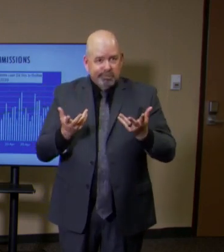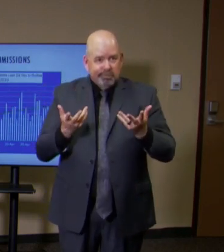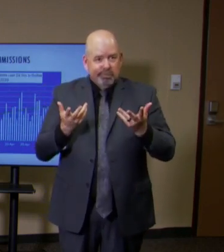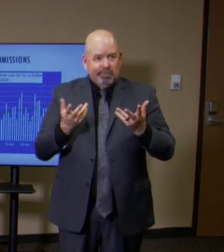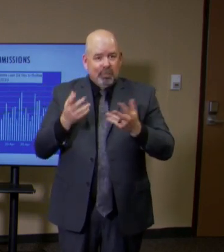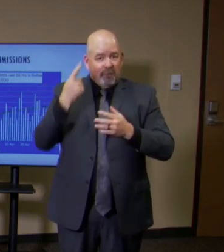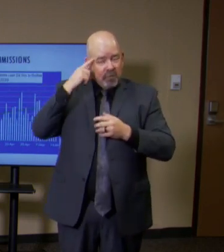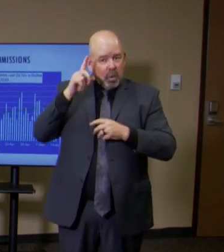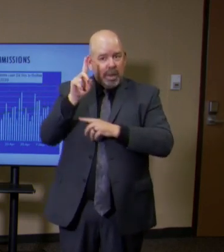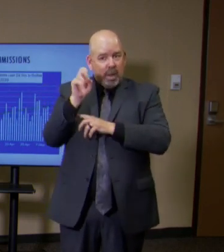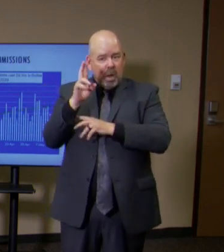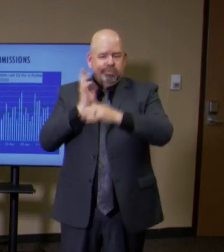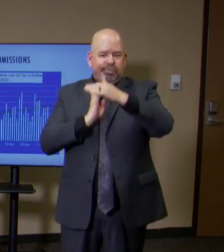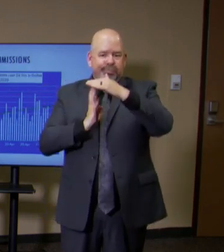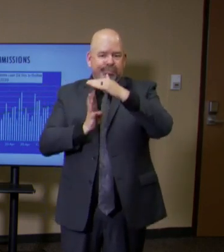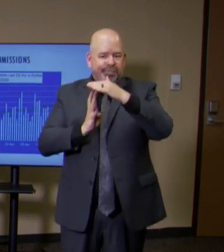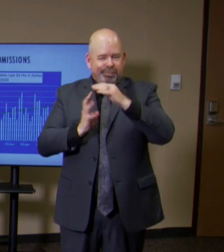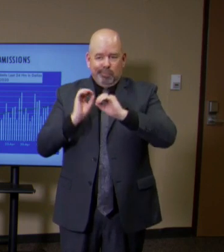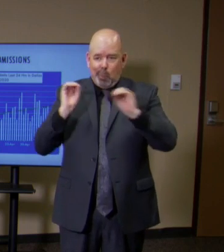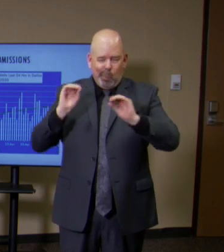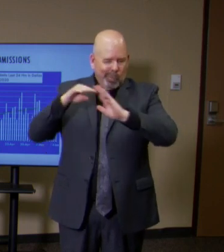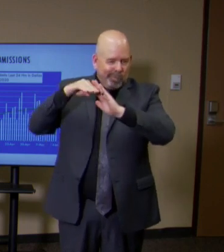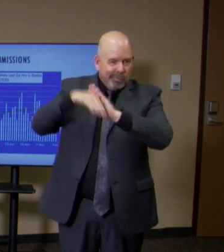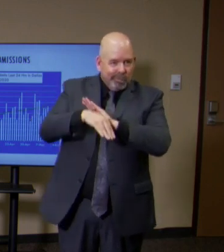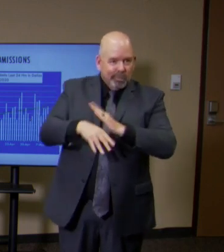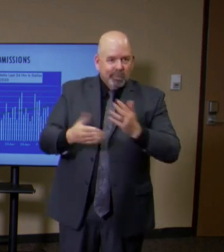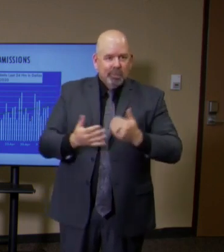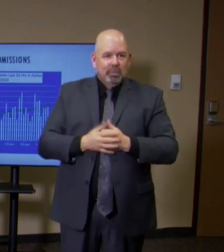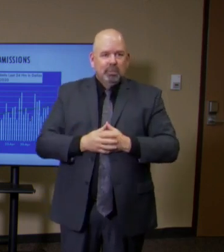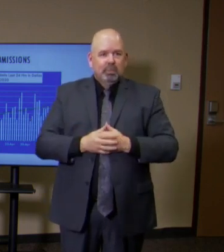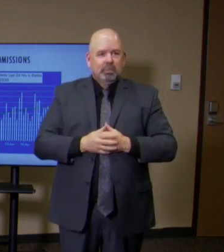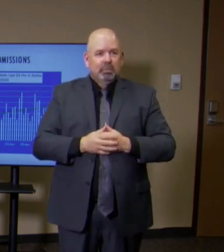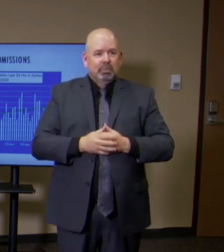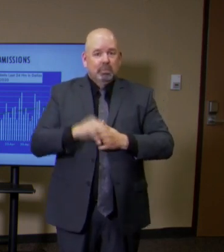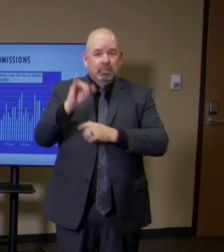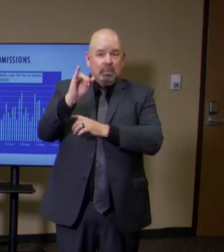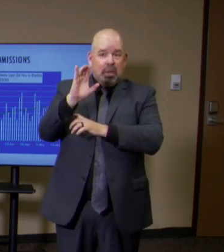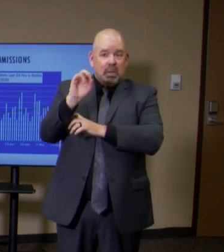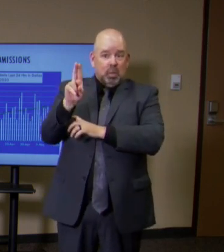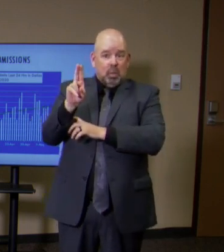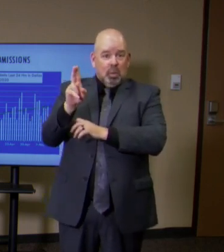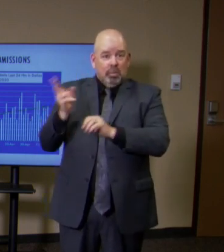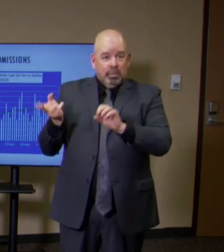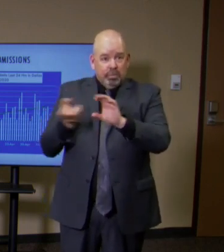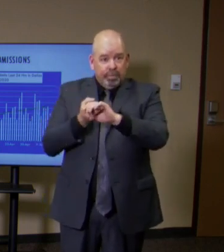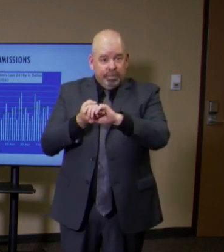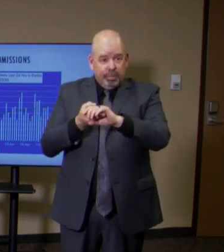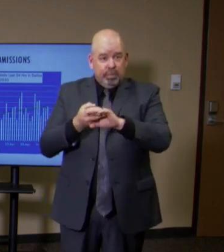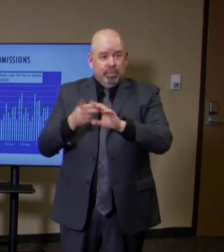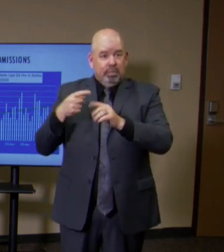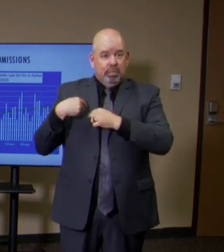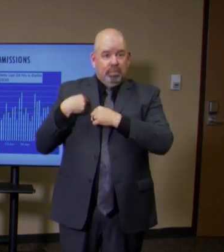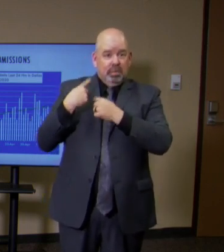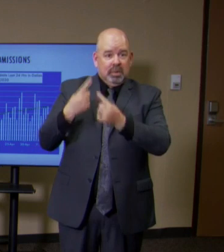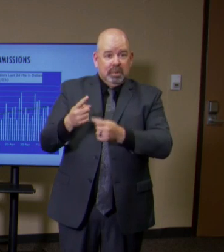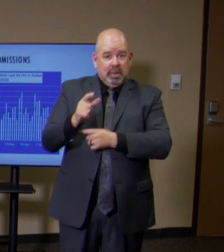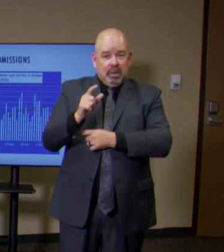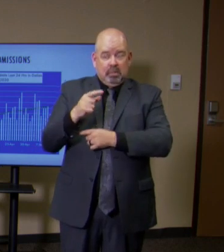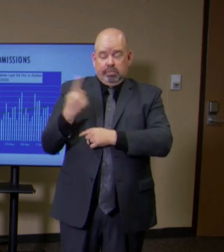The new ICU admissions in the last 24 hours for suspected COVID-19, again, fairly